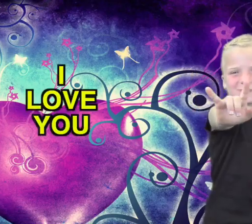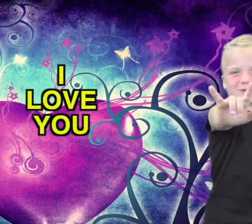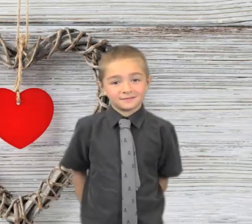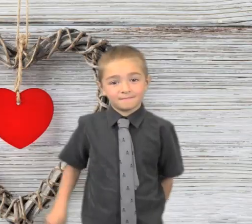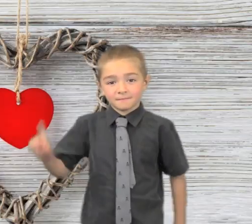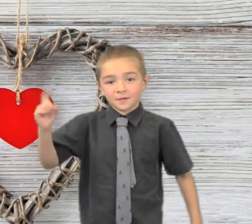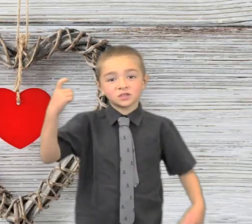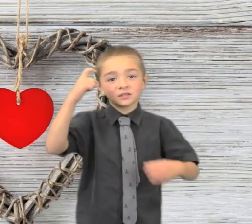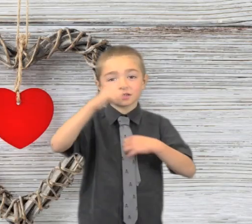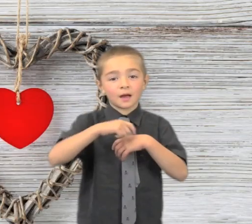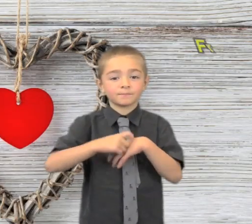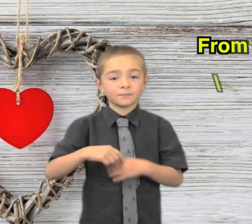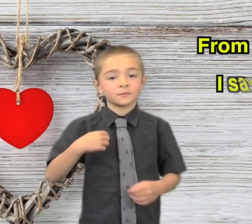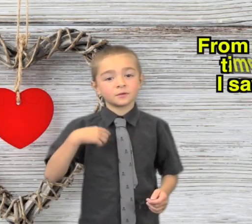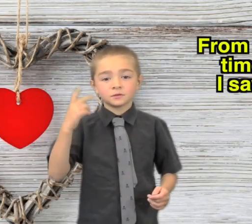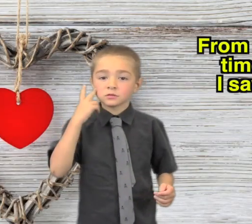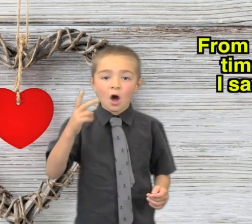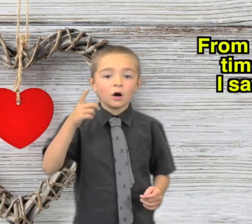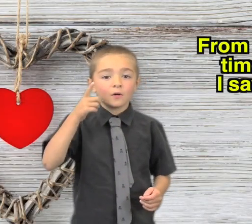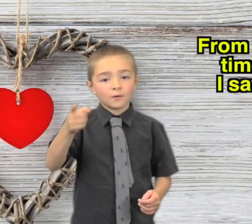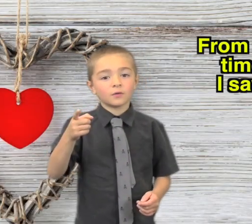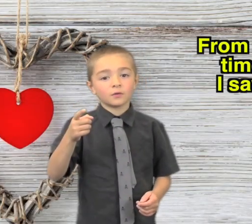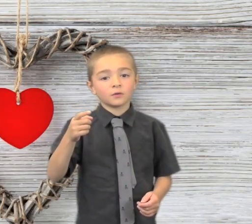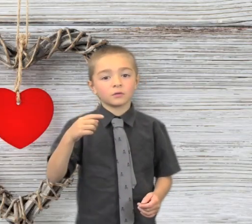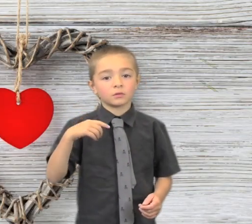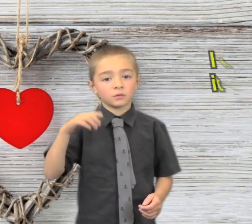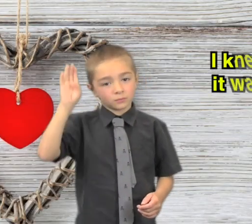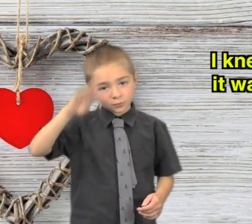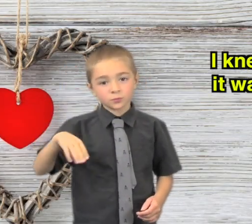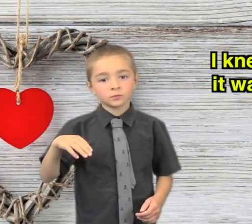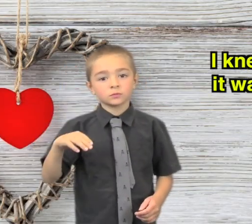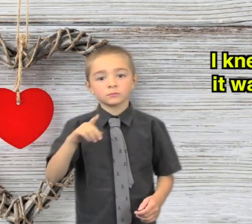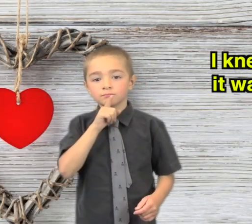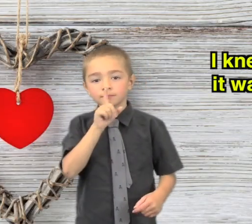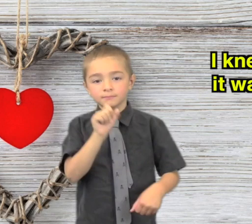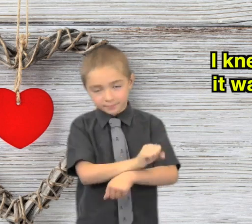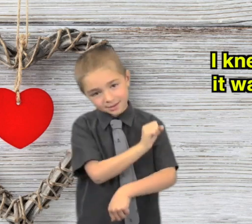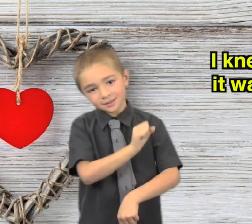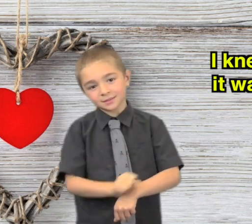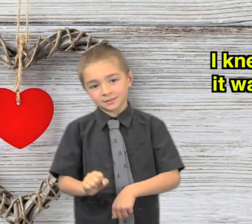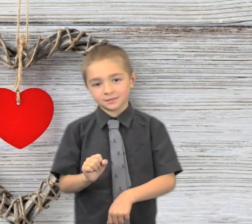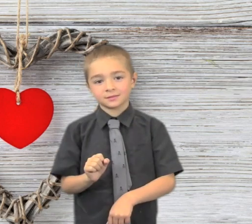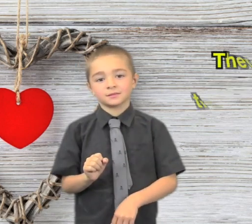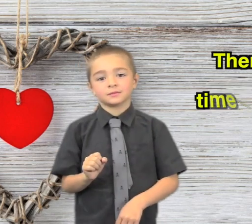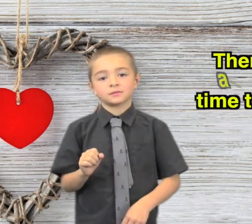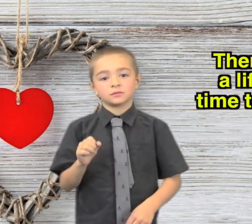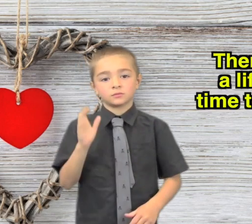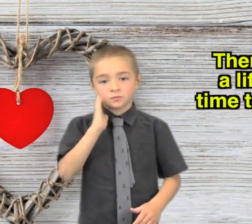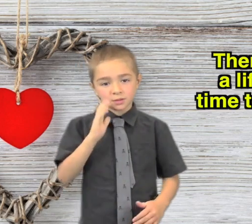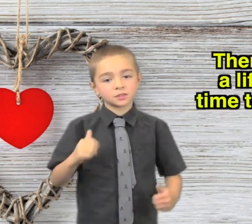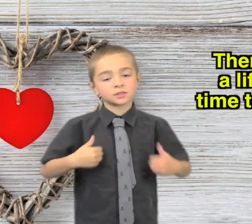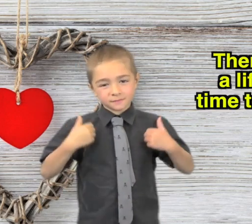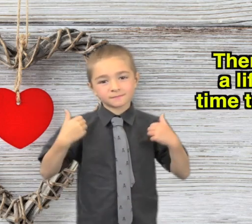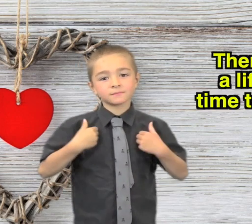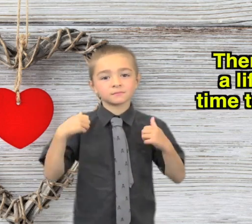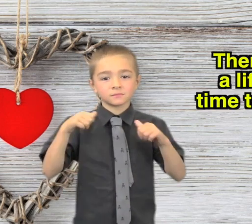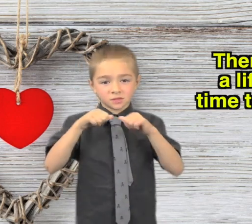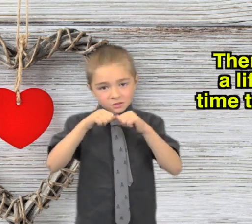love you. From the first time that I saw you, I knew that it was true. There'll be a lifelong time